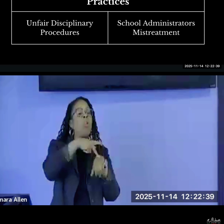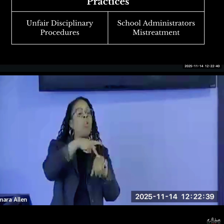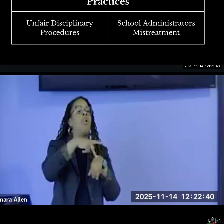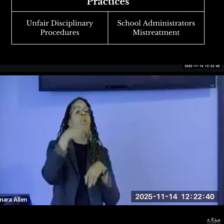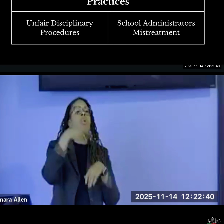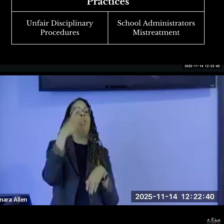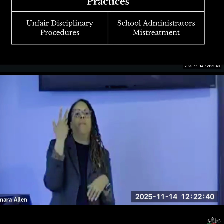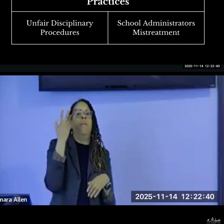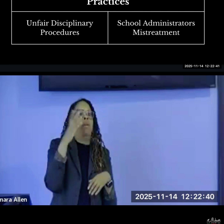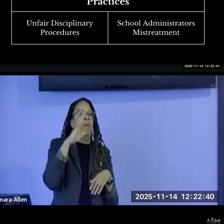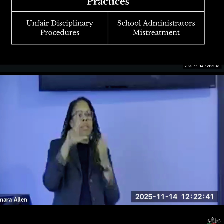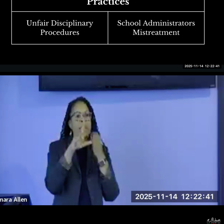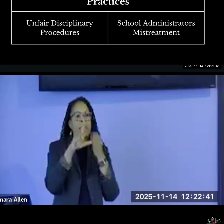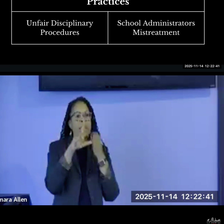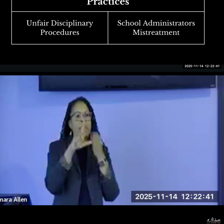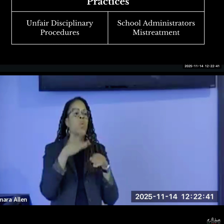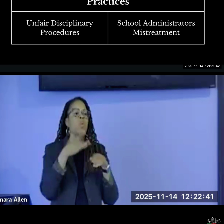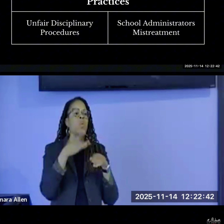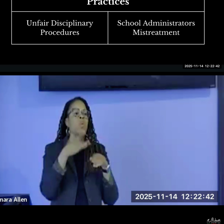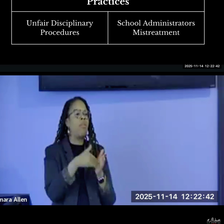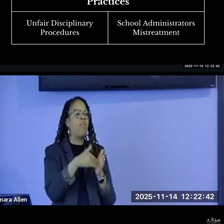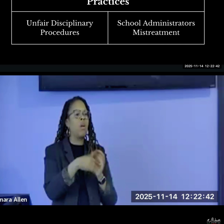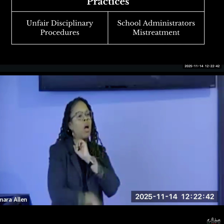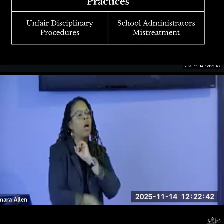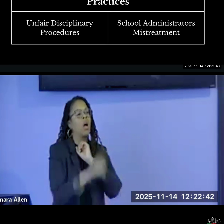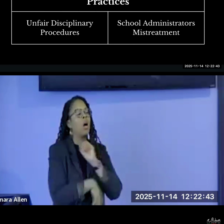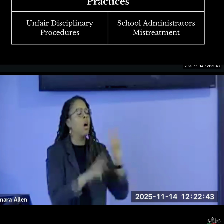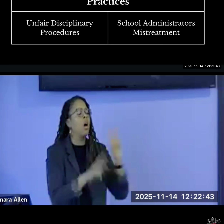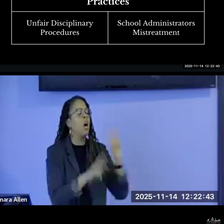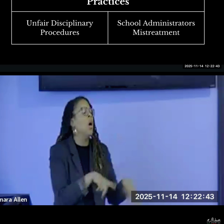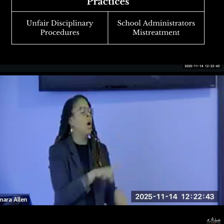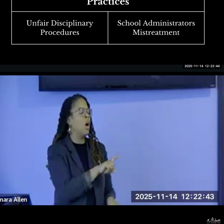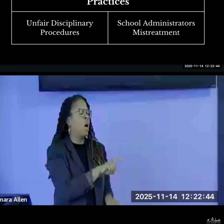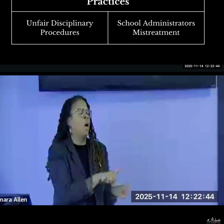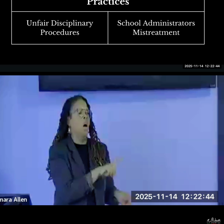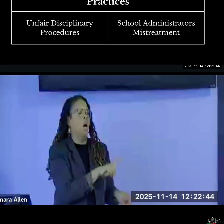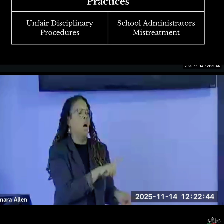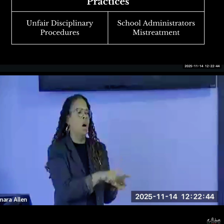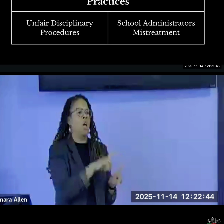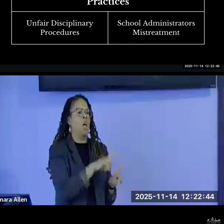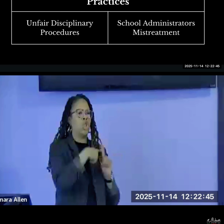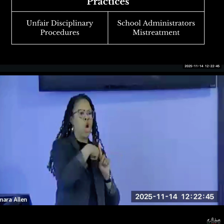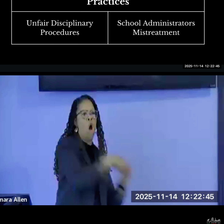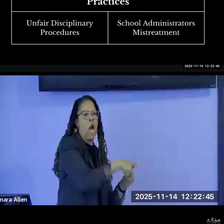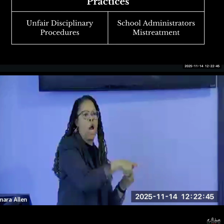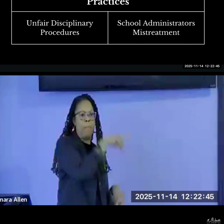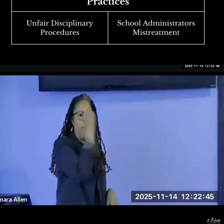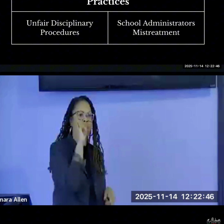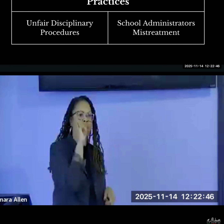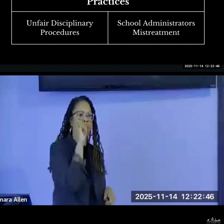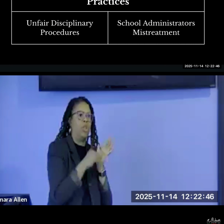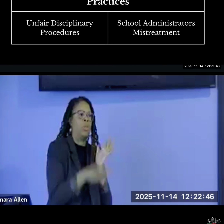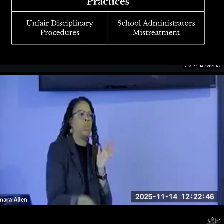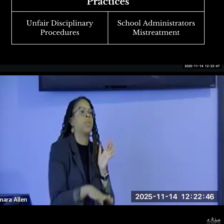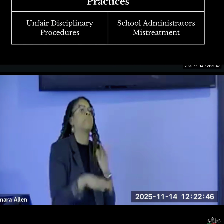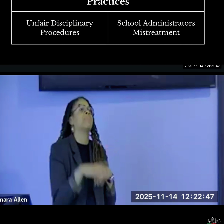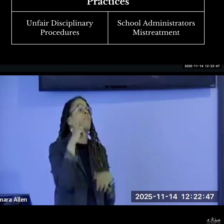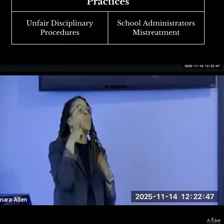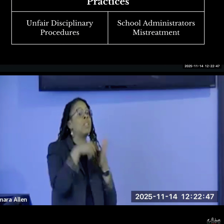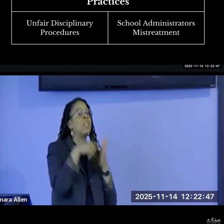School administrators mistreatment. It could be that a assistant principal would often target Black